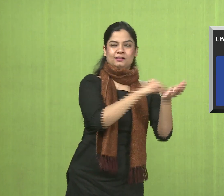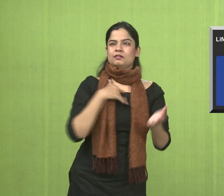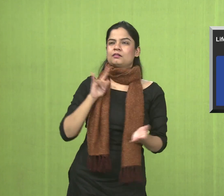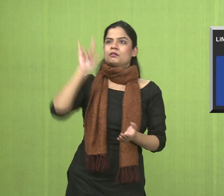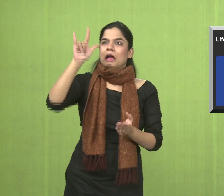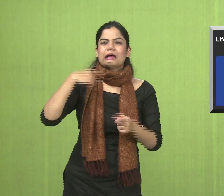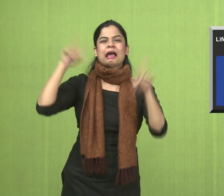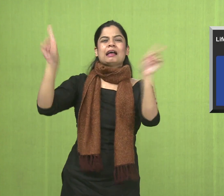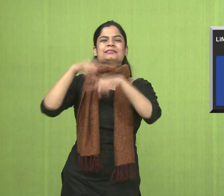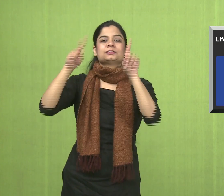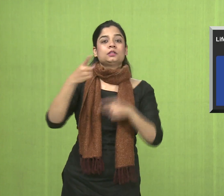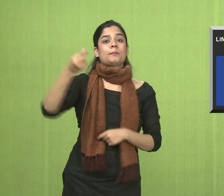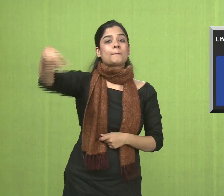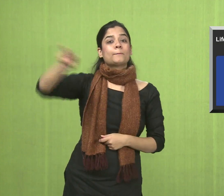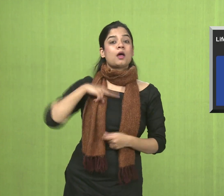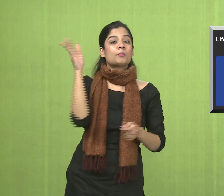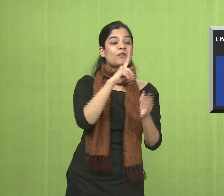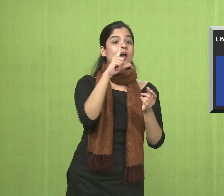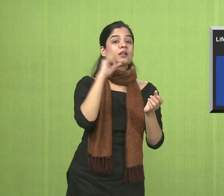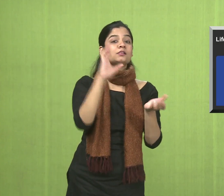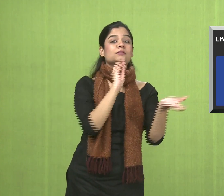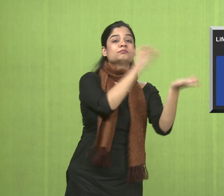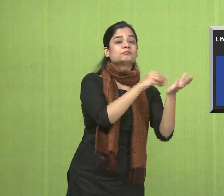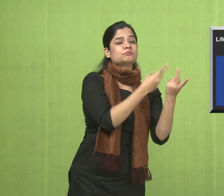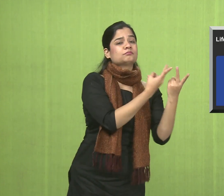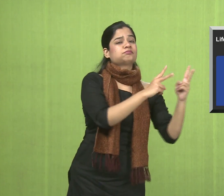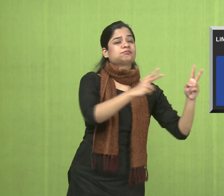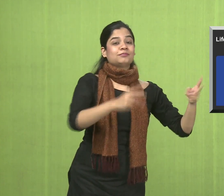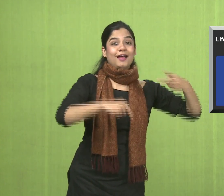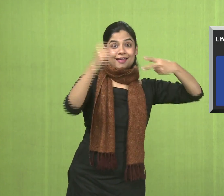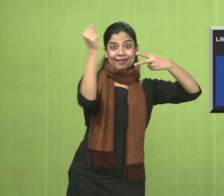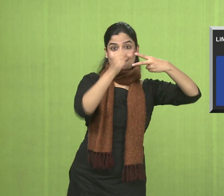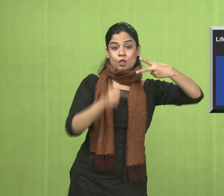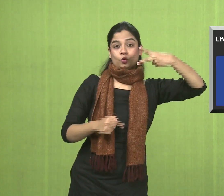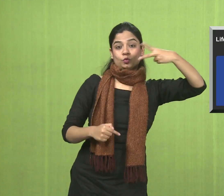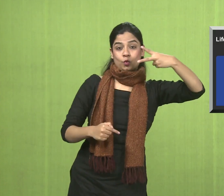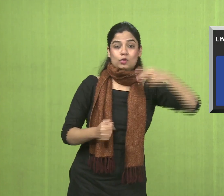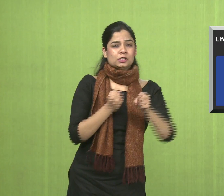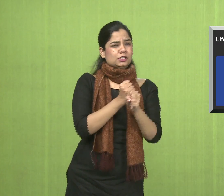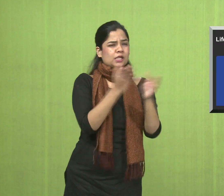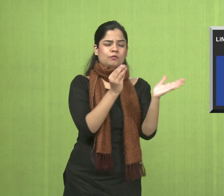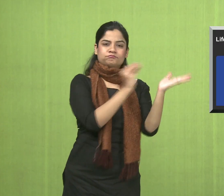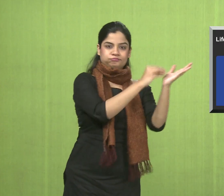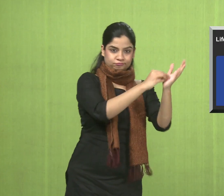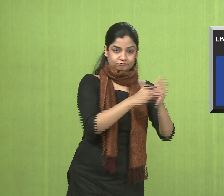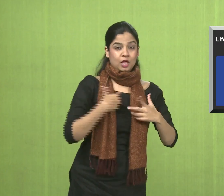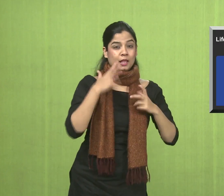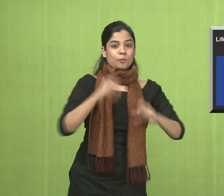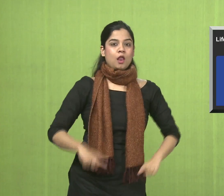LIC also helps us in, even getting our money back from the flight tickets that we have booked or different facilities. There's one is called